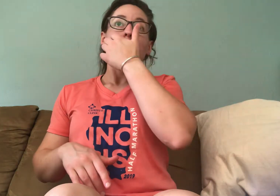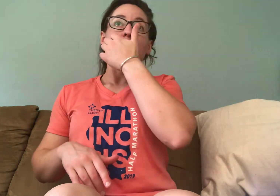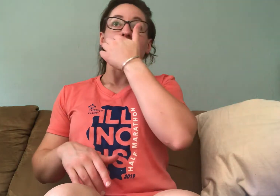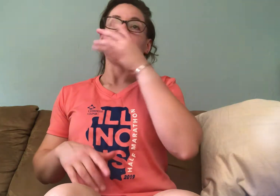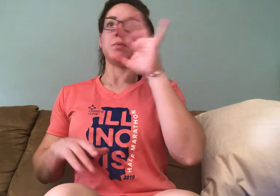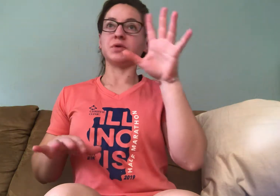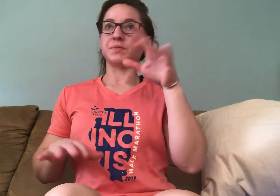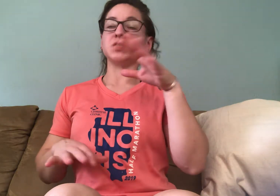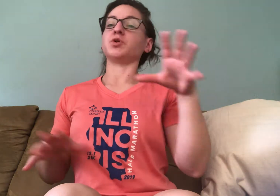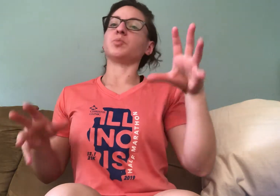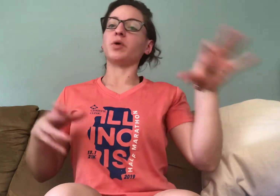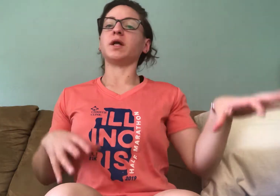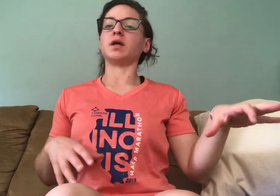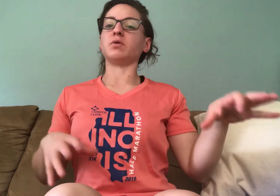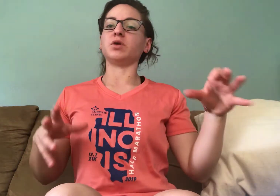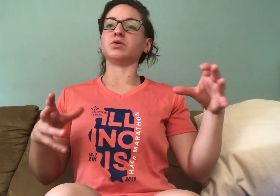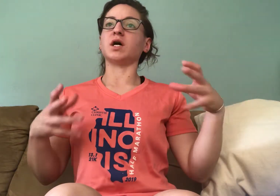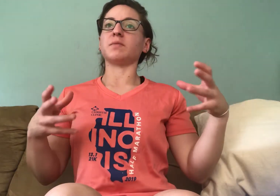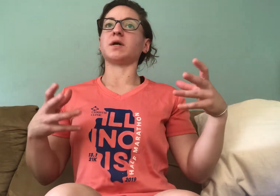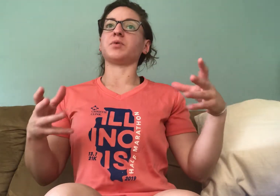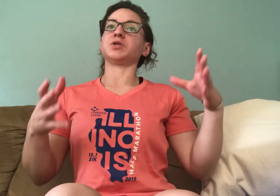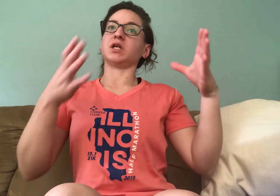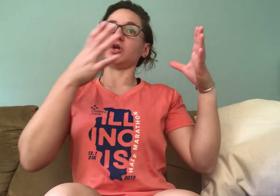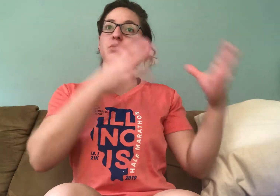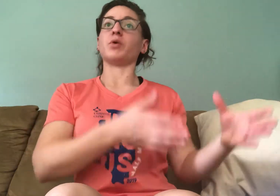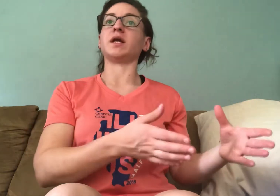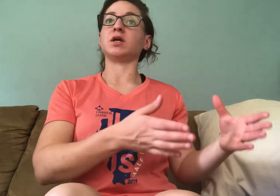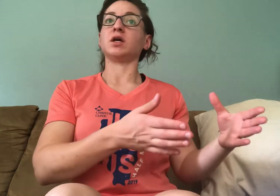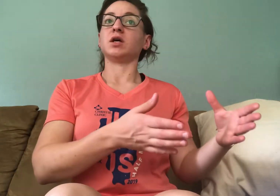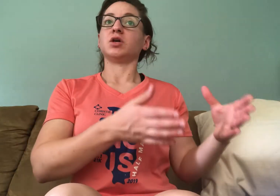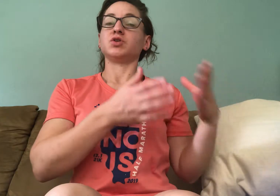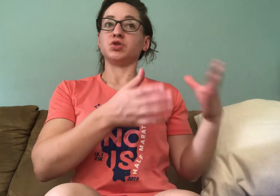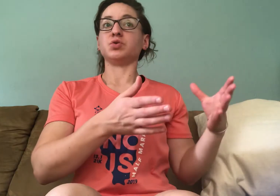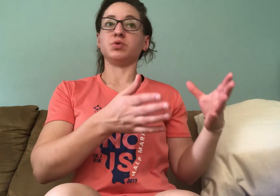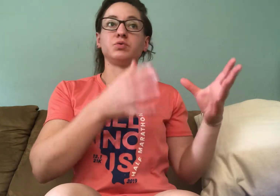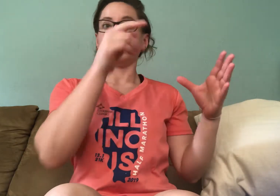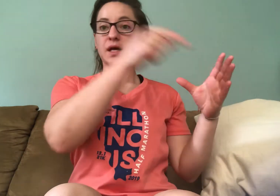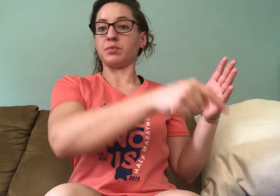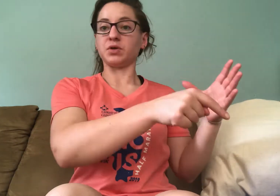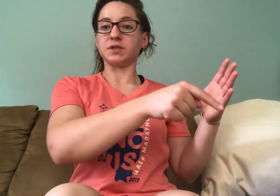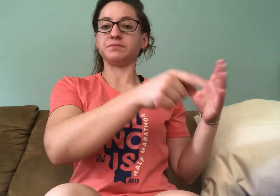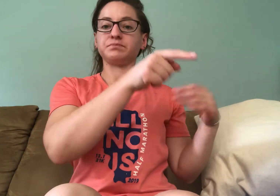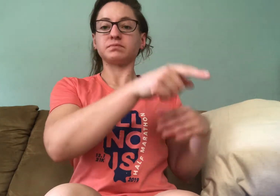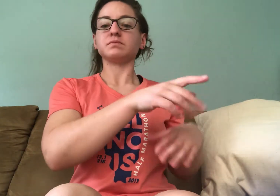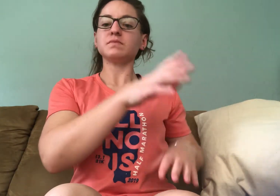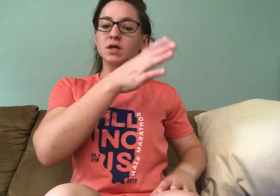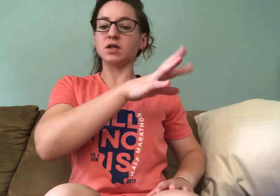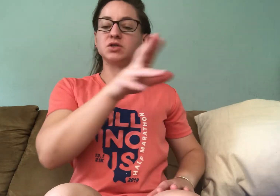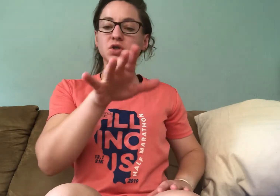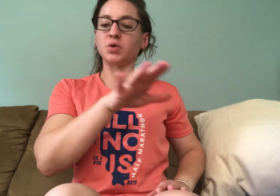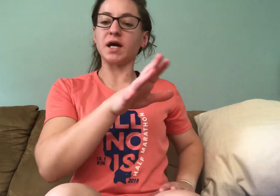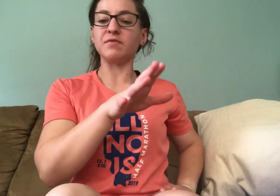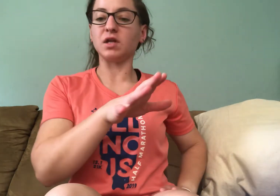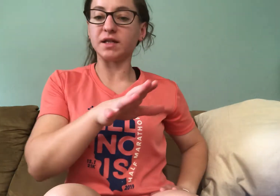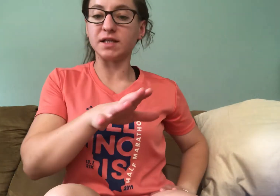your people space, when you're talking about a person and you're pointing to that person. So kind of along that same